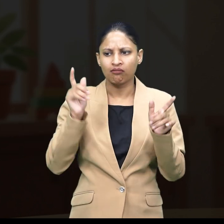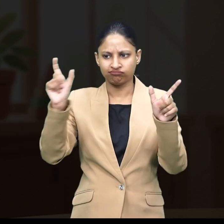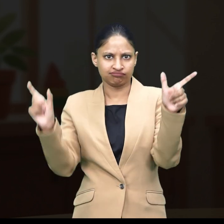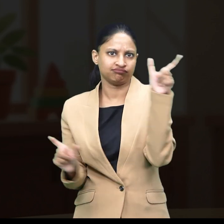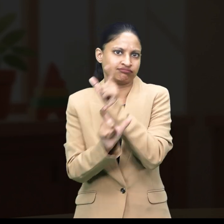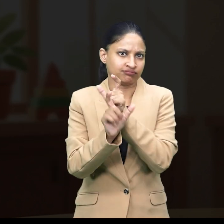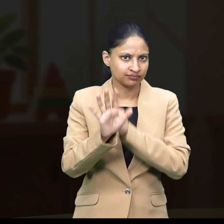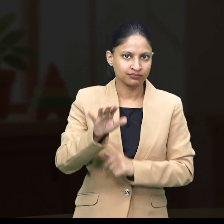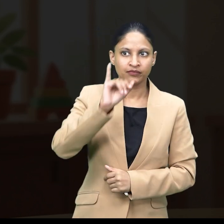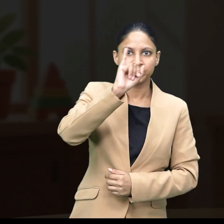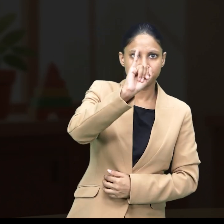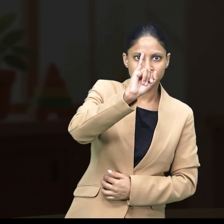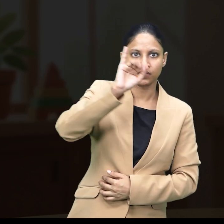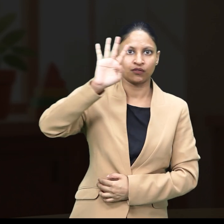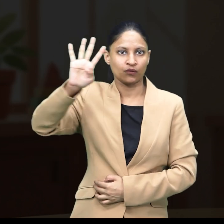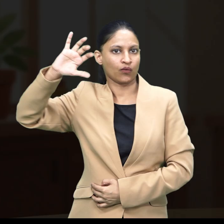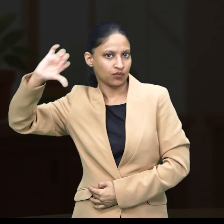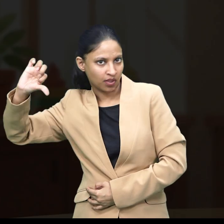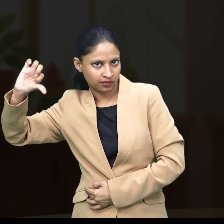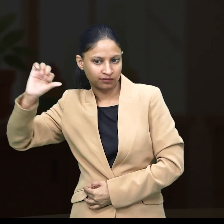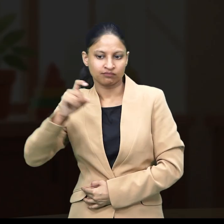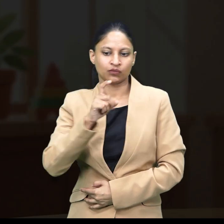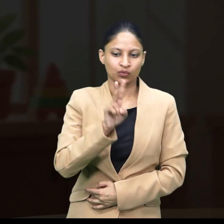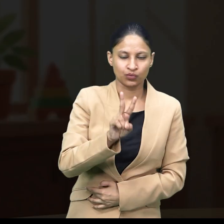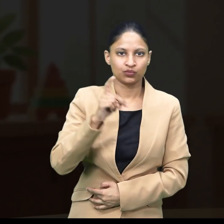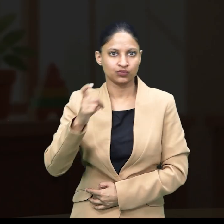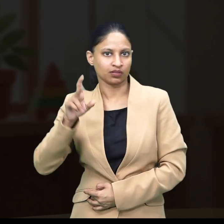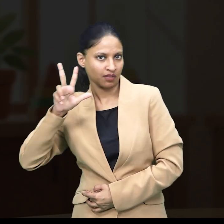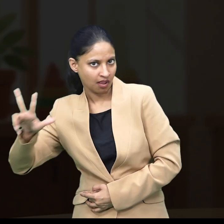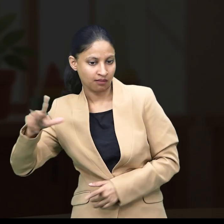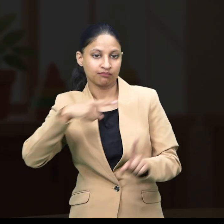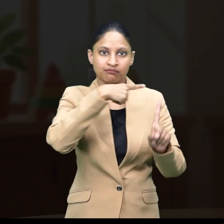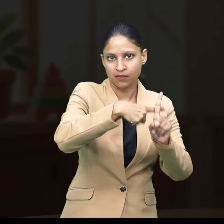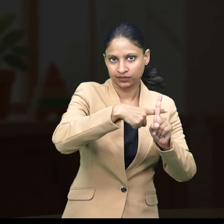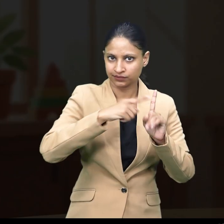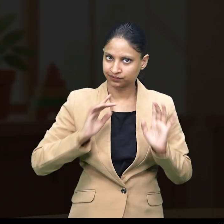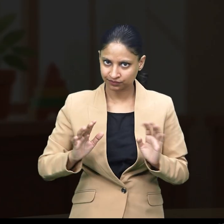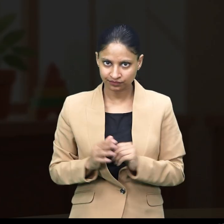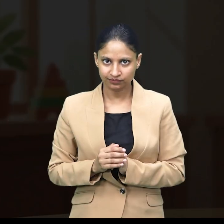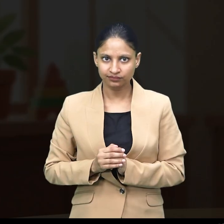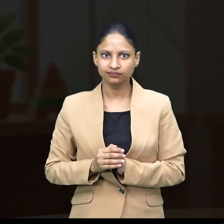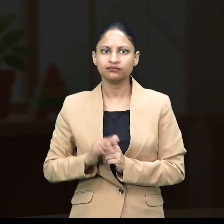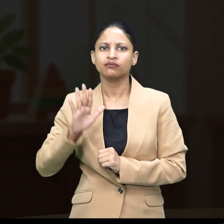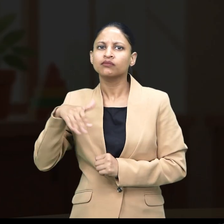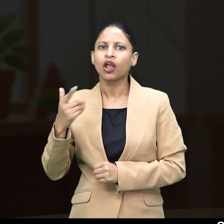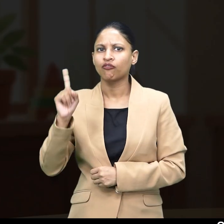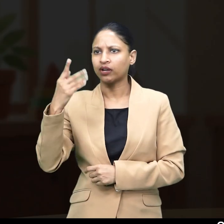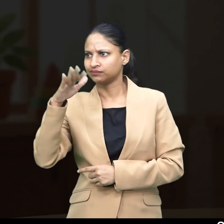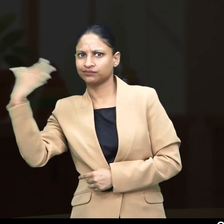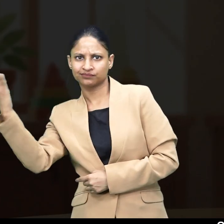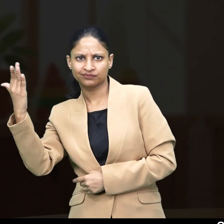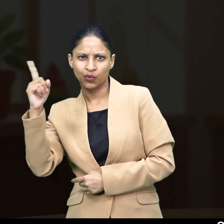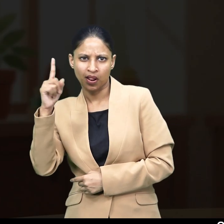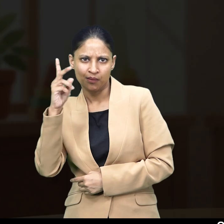Now 649 plus 278, put them in columns. Step